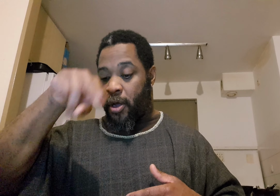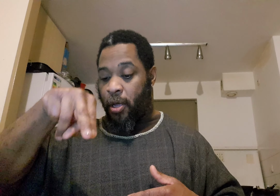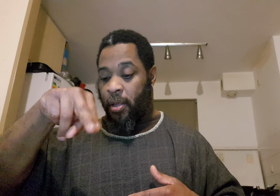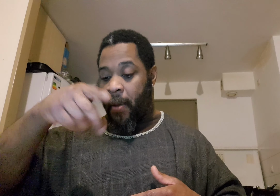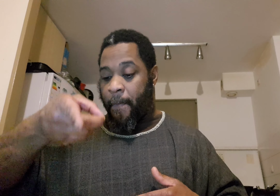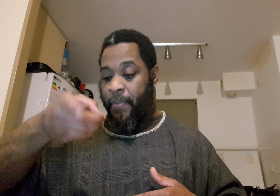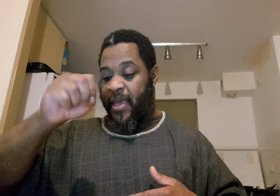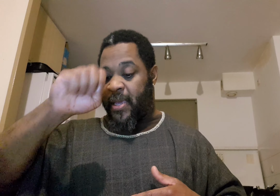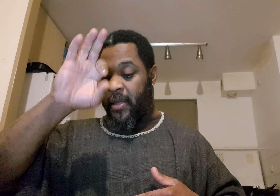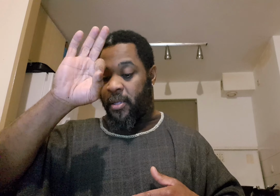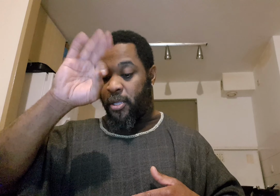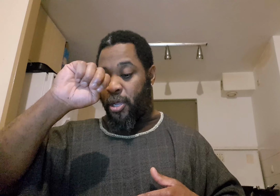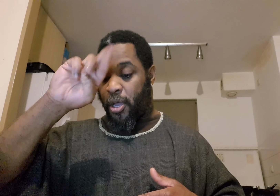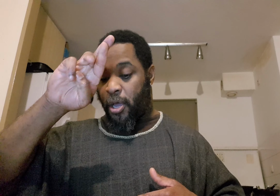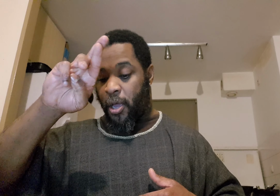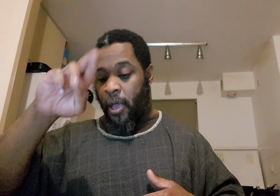Simon Peter,